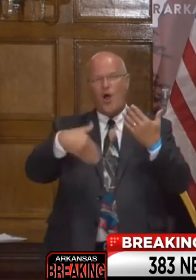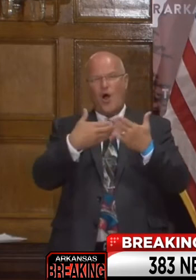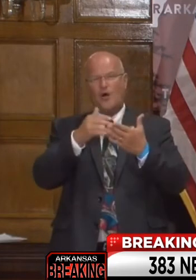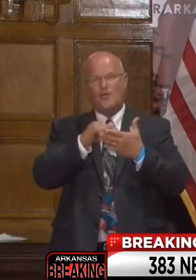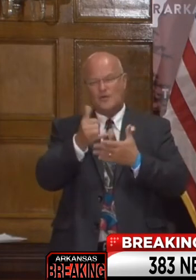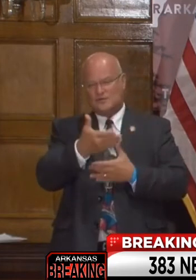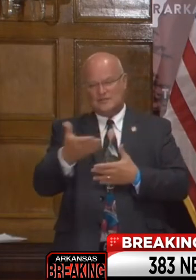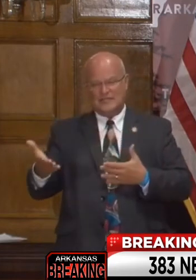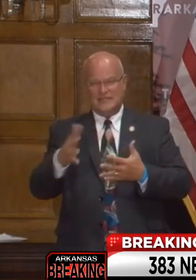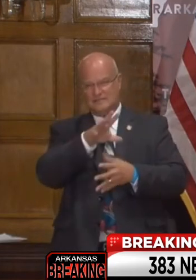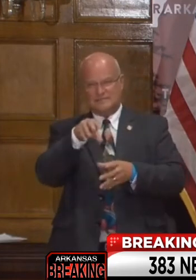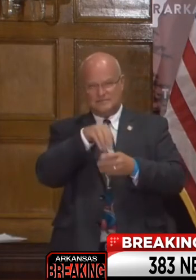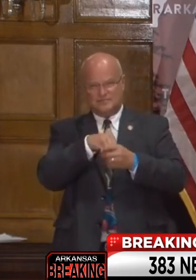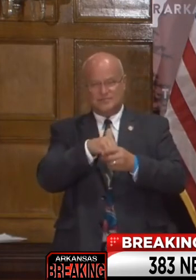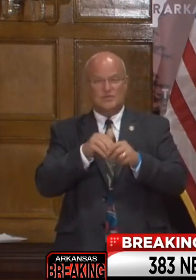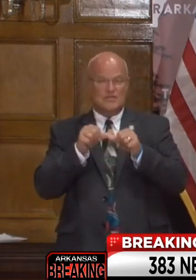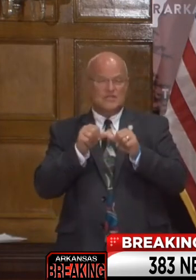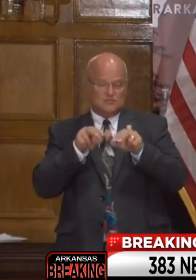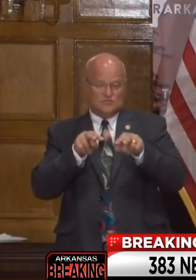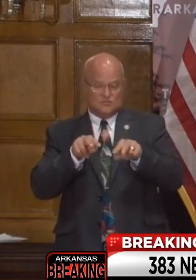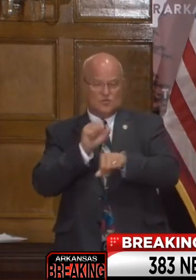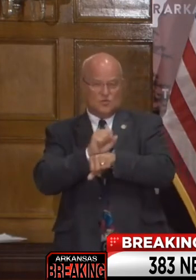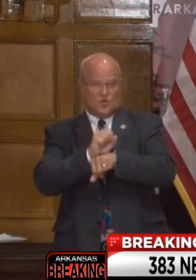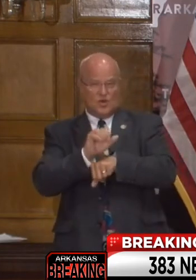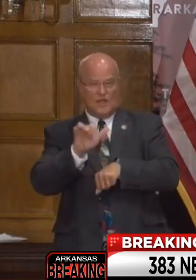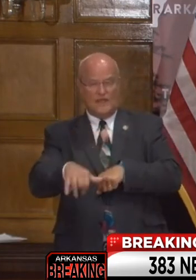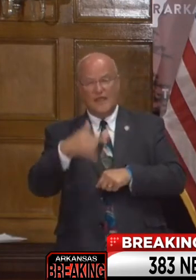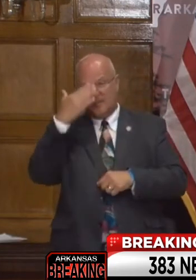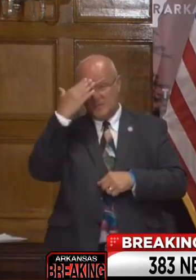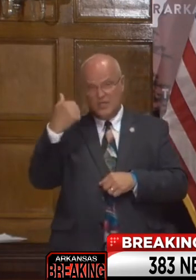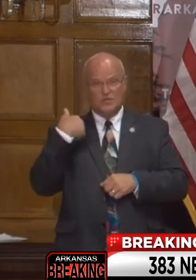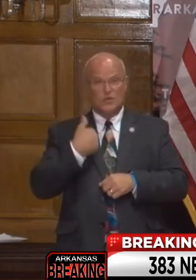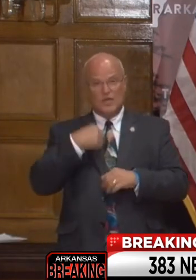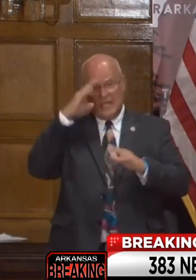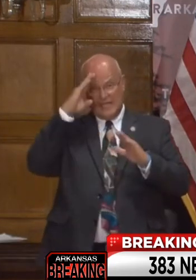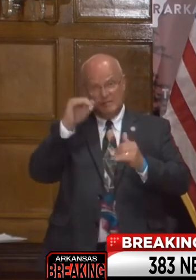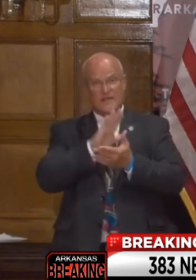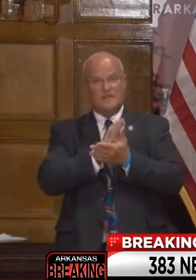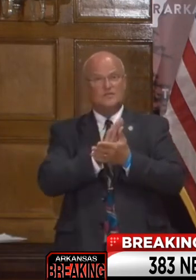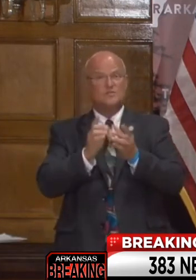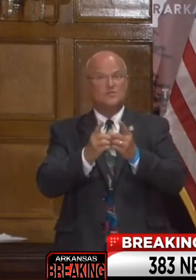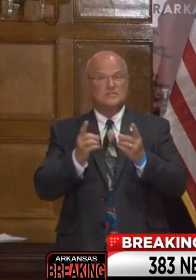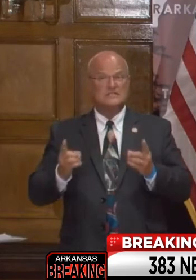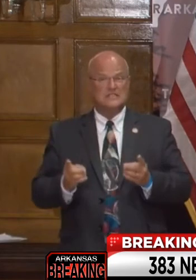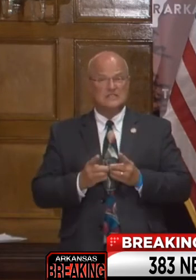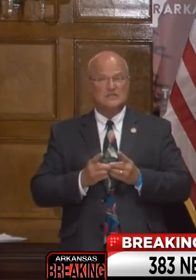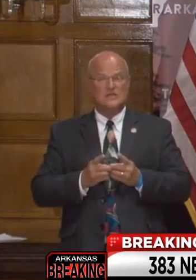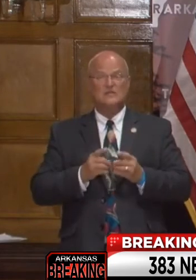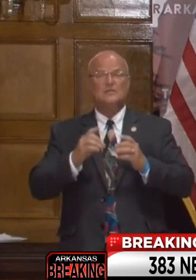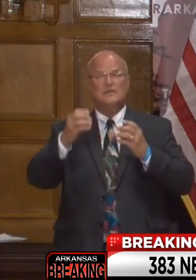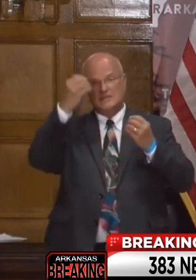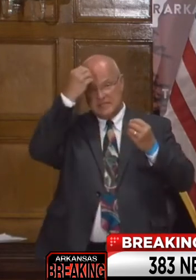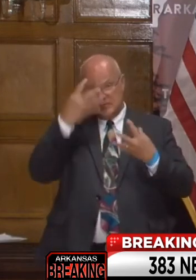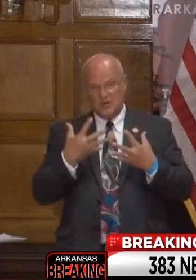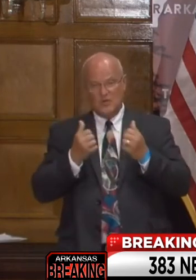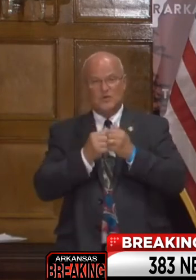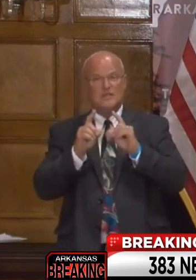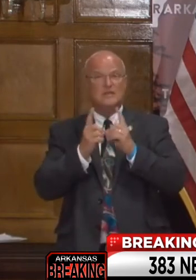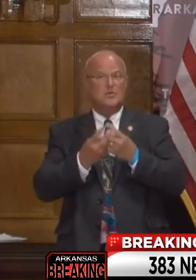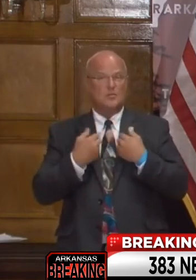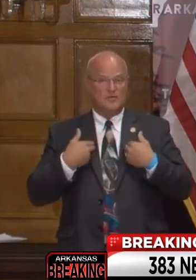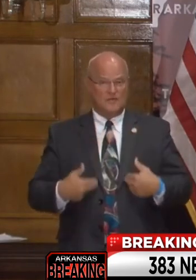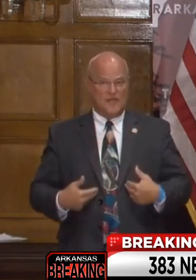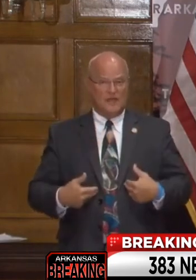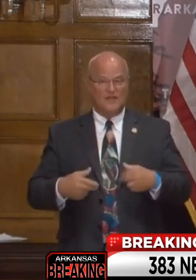are factors. We're going to continue to work on that because we expect the school district to be communicating with the Department of